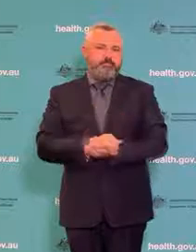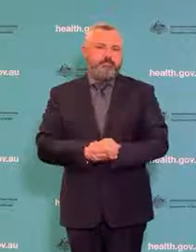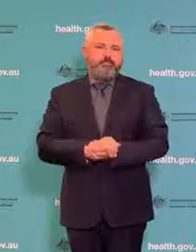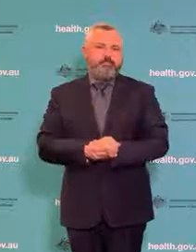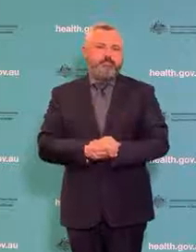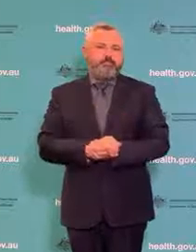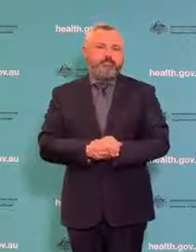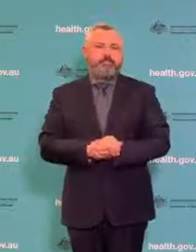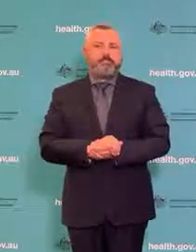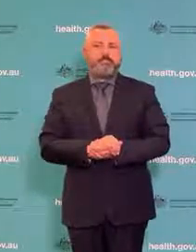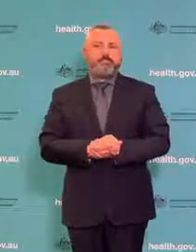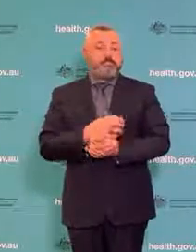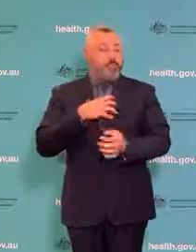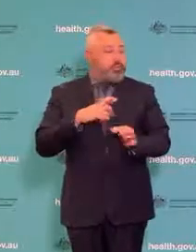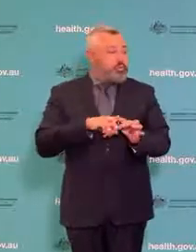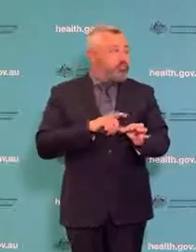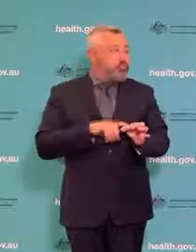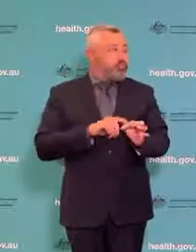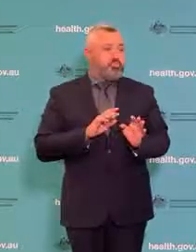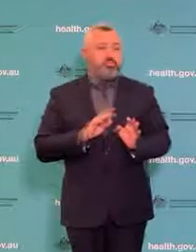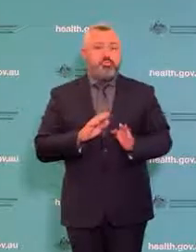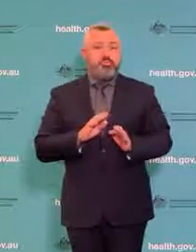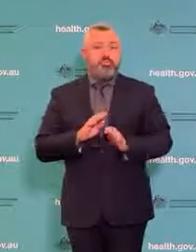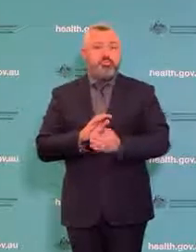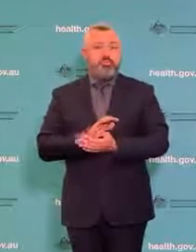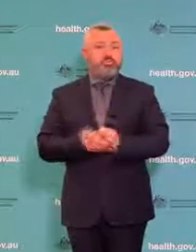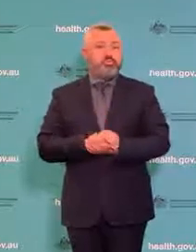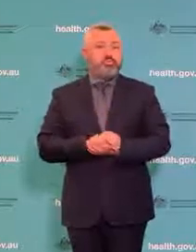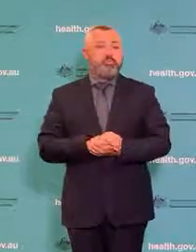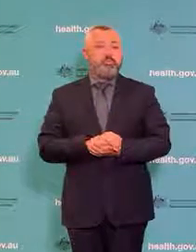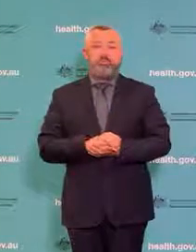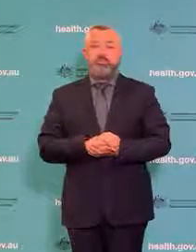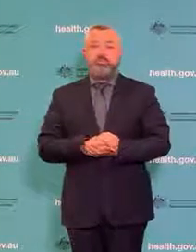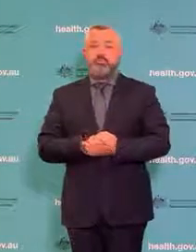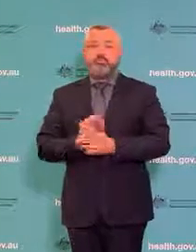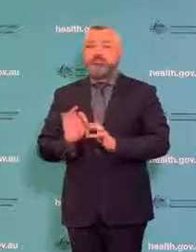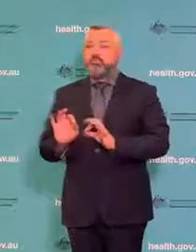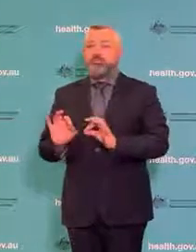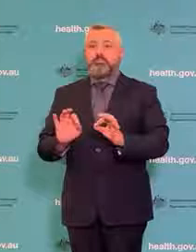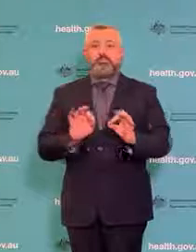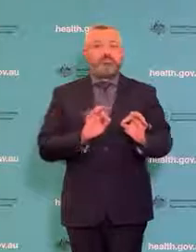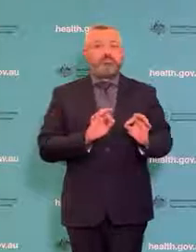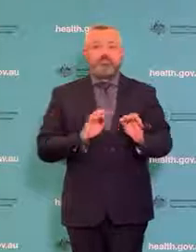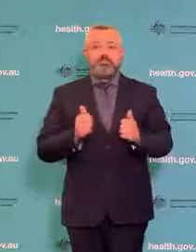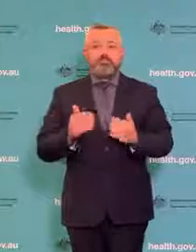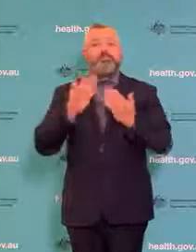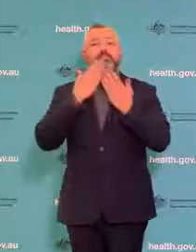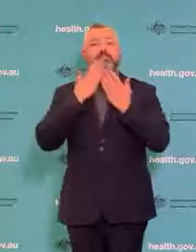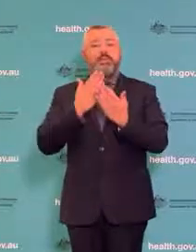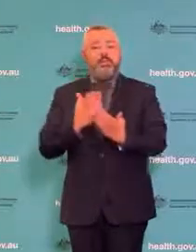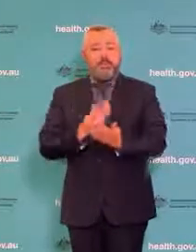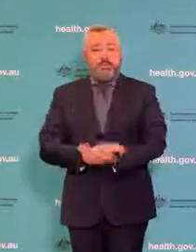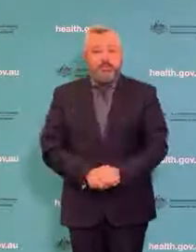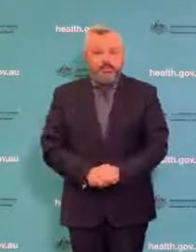Any further questions? Okay. Thank you for your time.